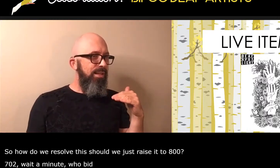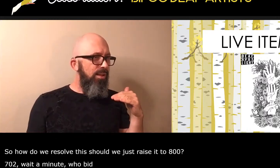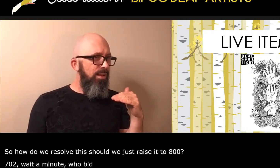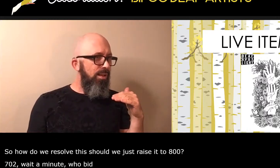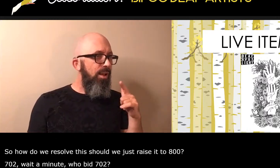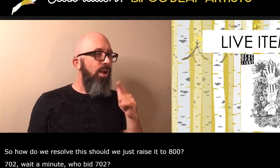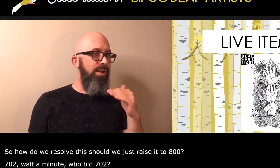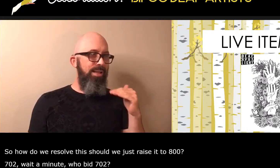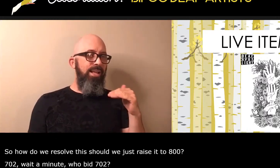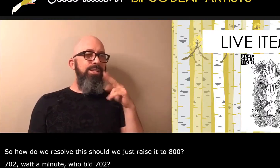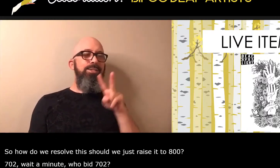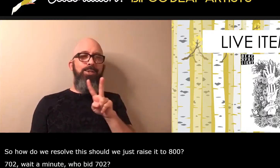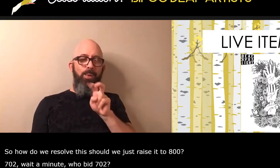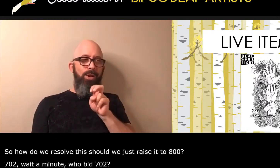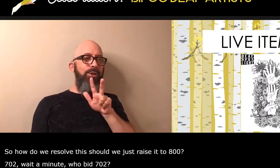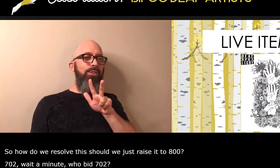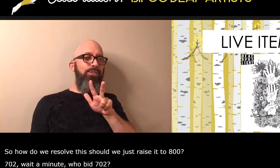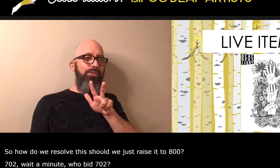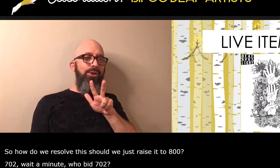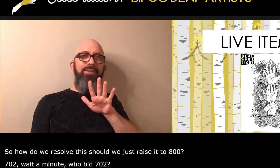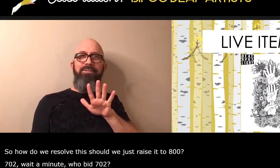235, oh my goodness.